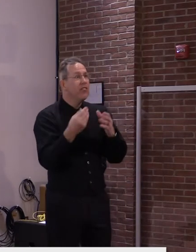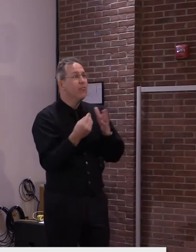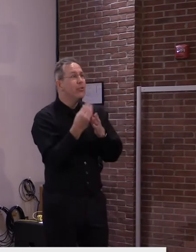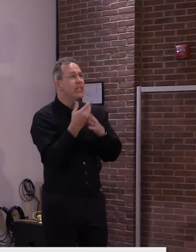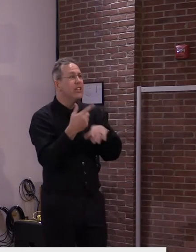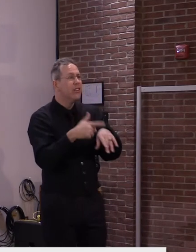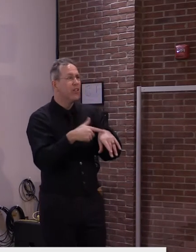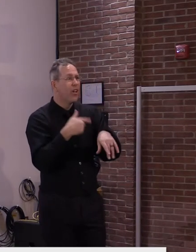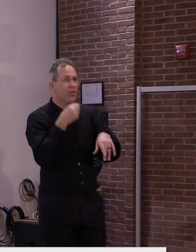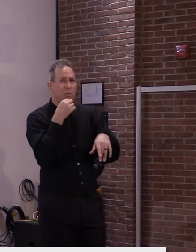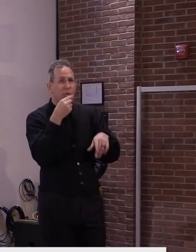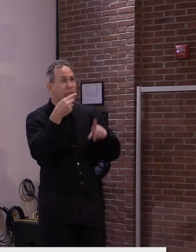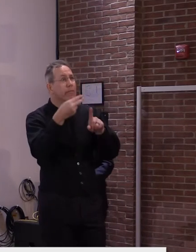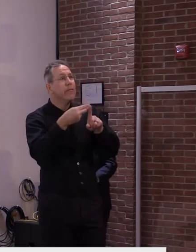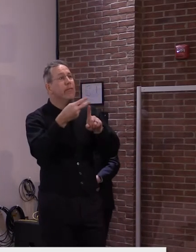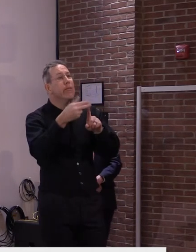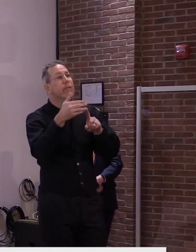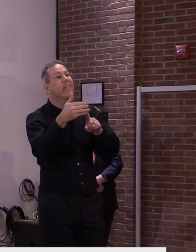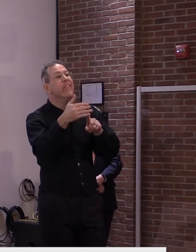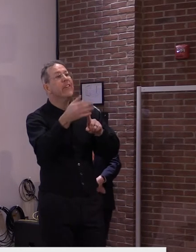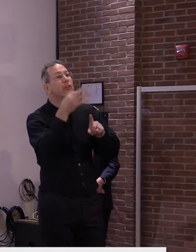even though it doesn't feel like it today, but